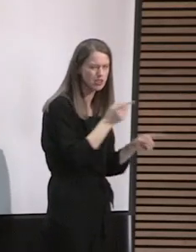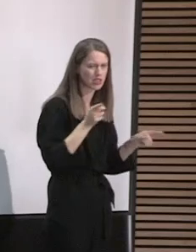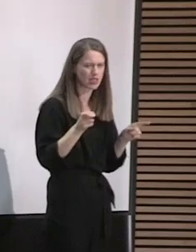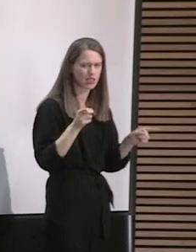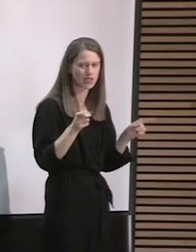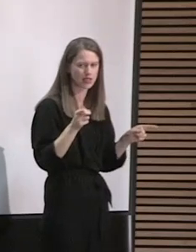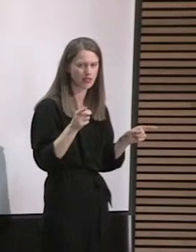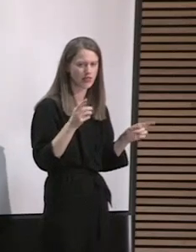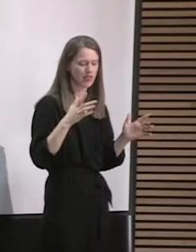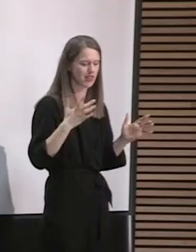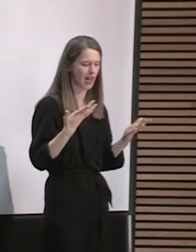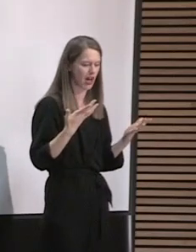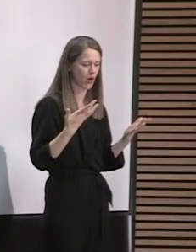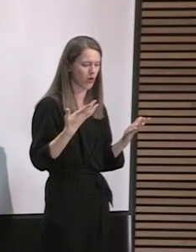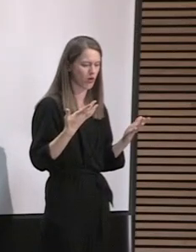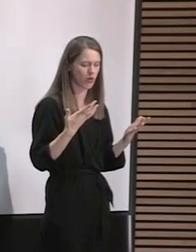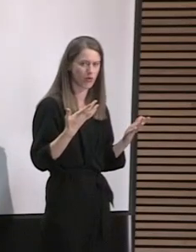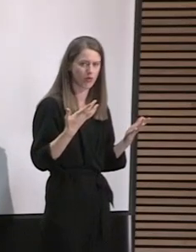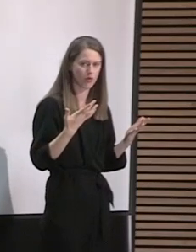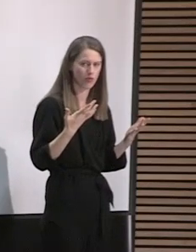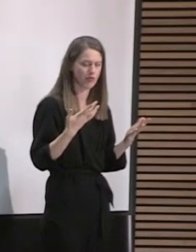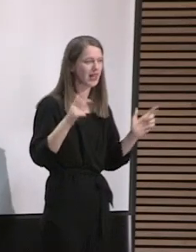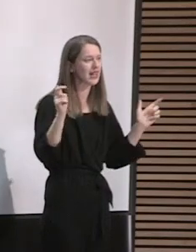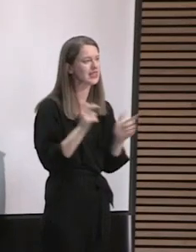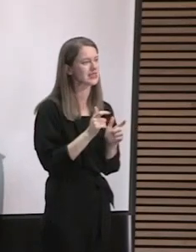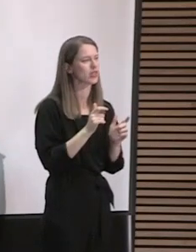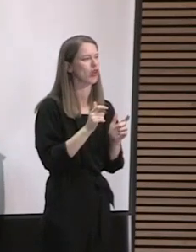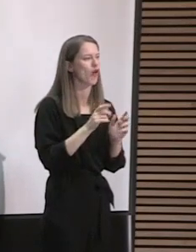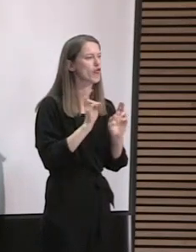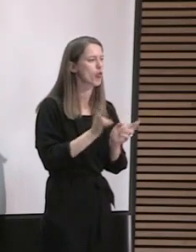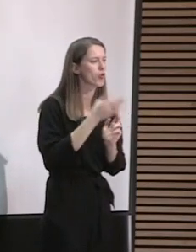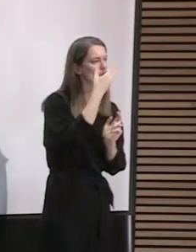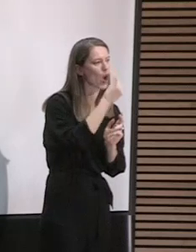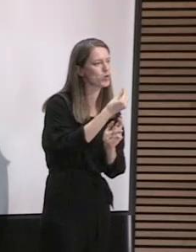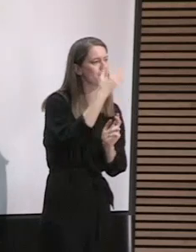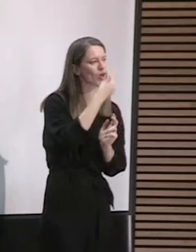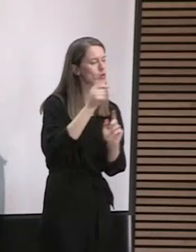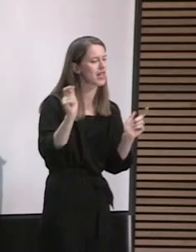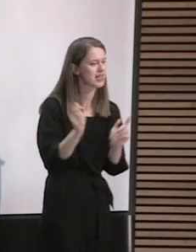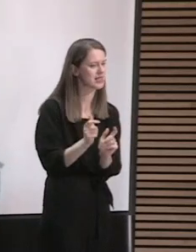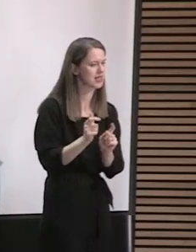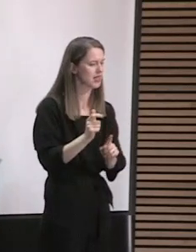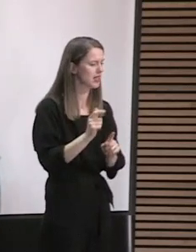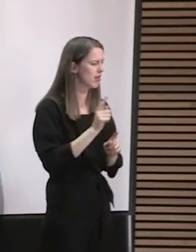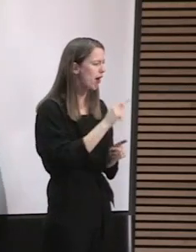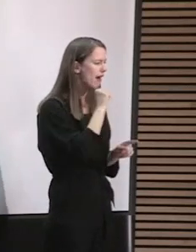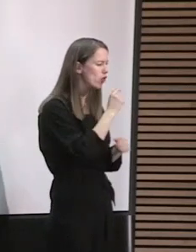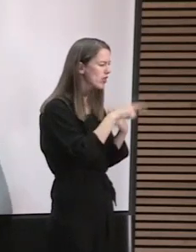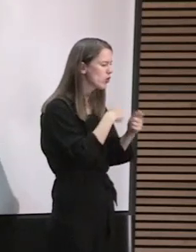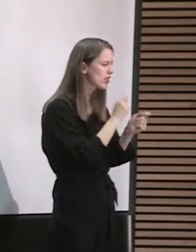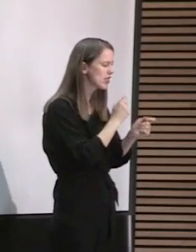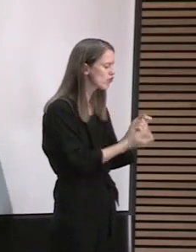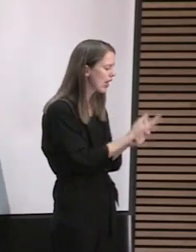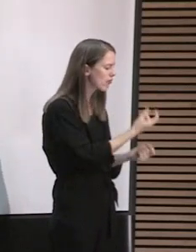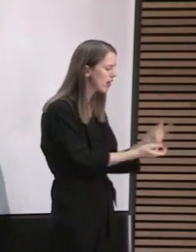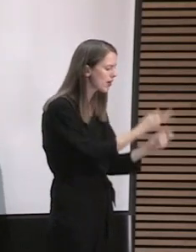as you've said, there's been a low amounts of respiratory illness, so it would make sense to have those numbers quite low. If you had kept up asymptomatic testing, wouldn't you have seen this